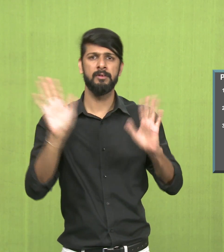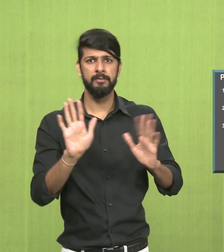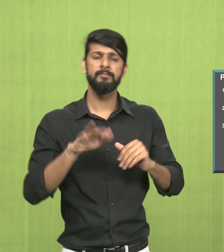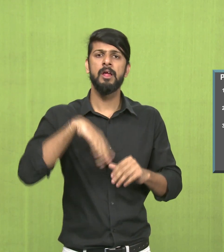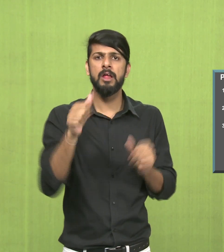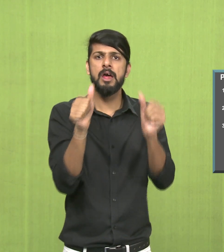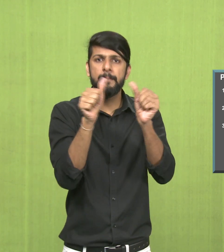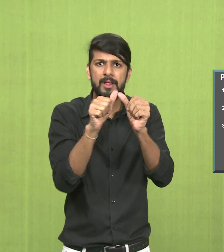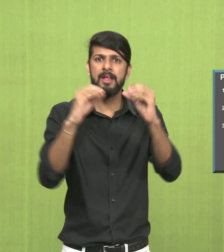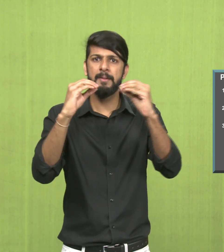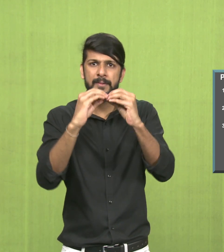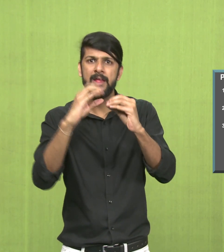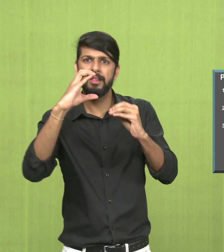or simple shapes.